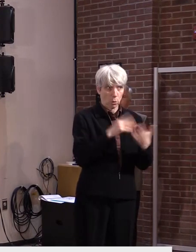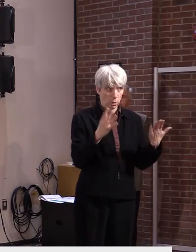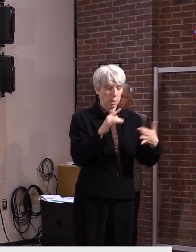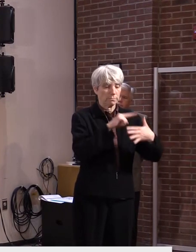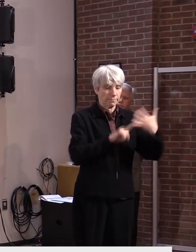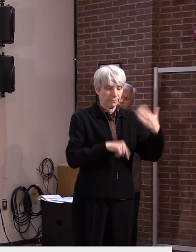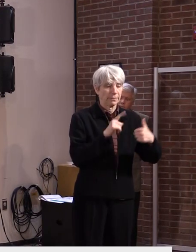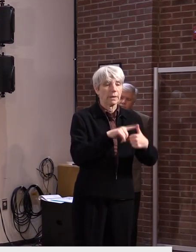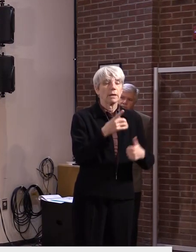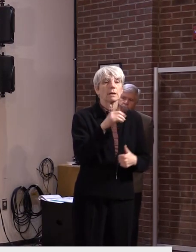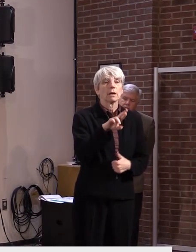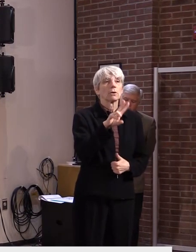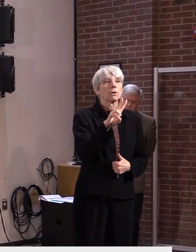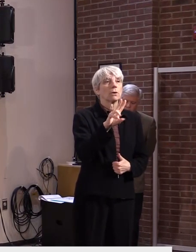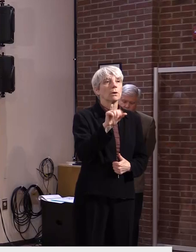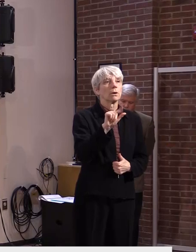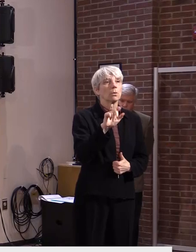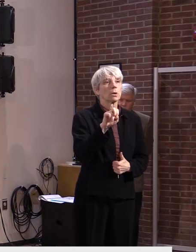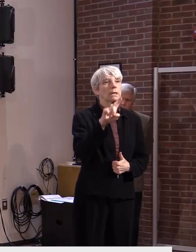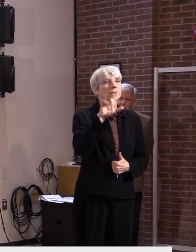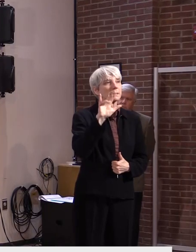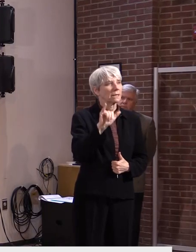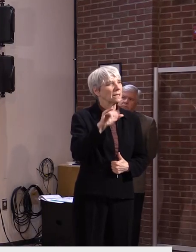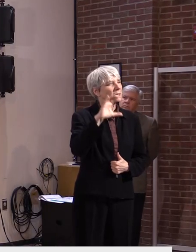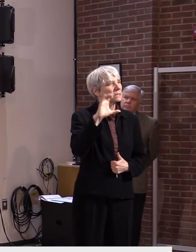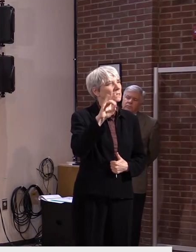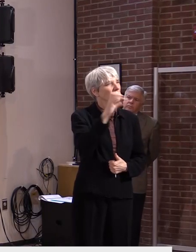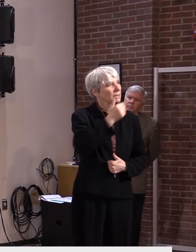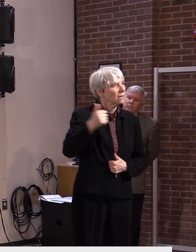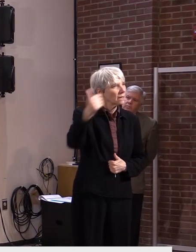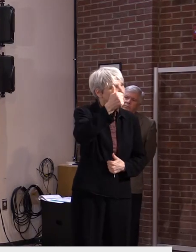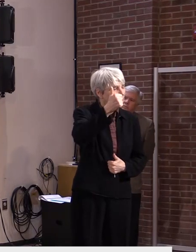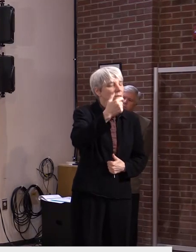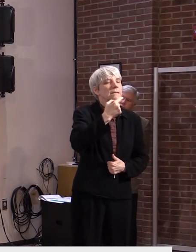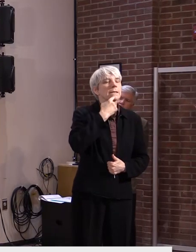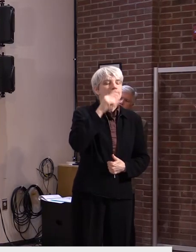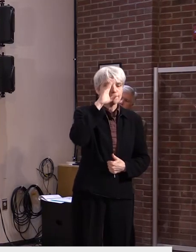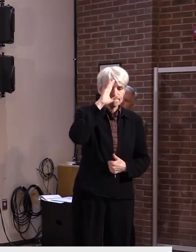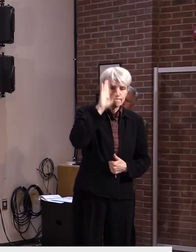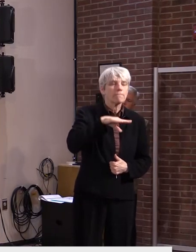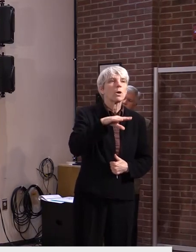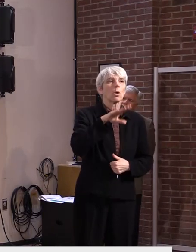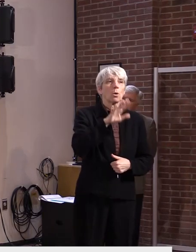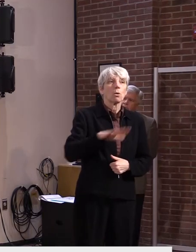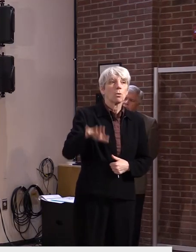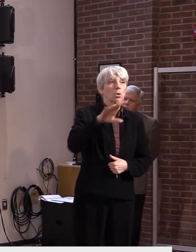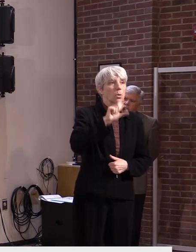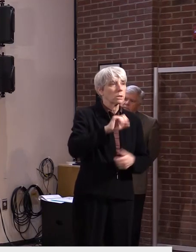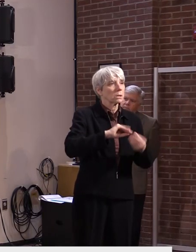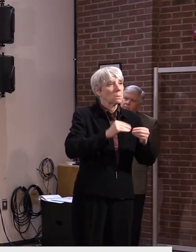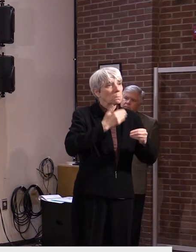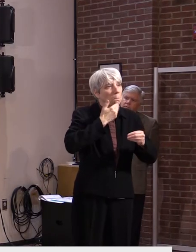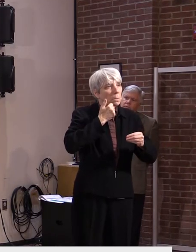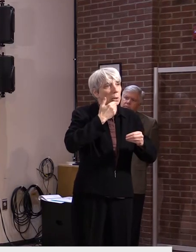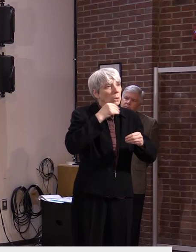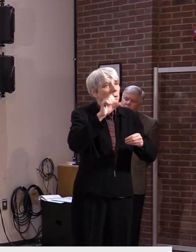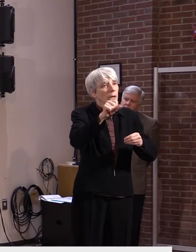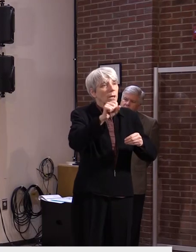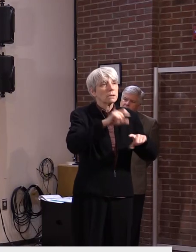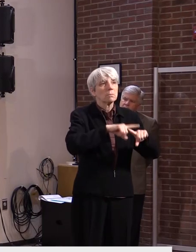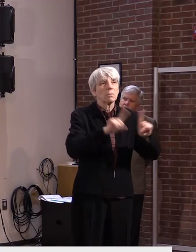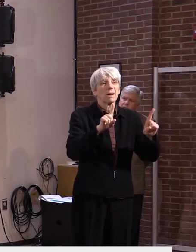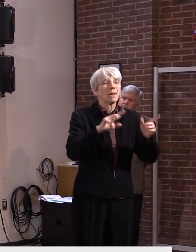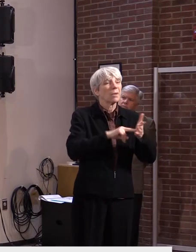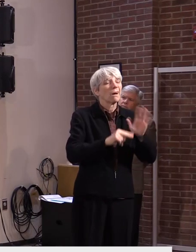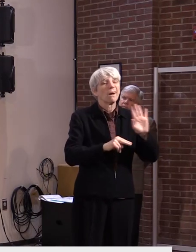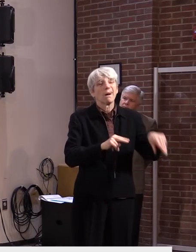Dr. Walensky, the CDC director, emphasized that while the national picture is looking better, they are not letting up on the importance of